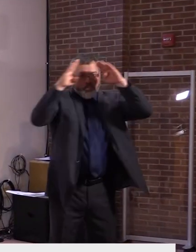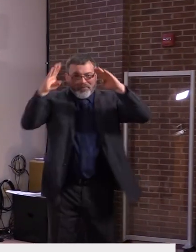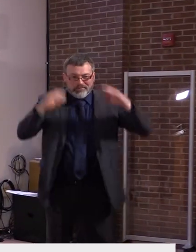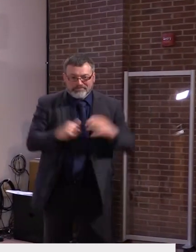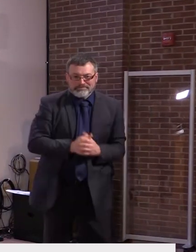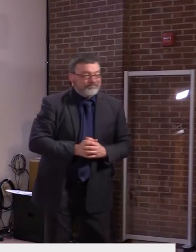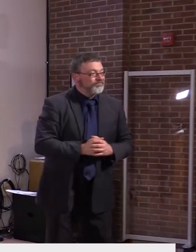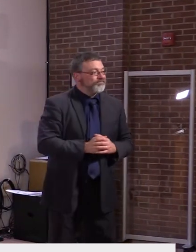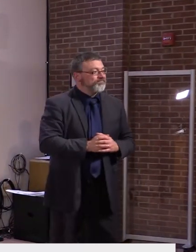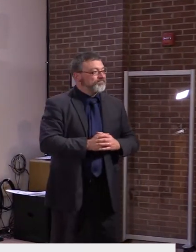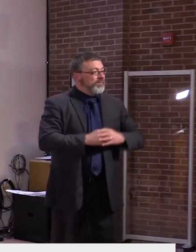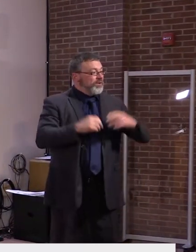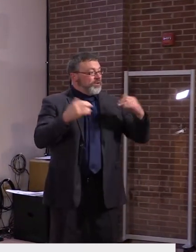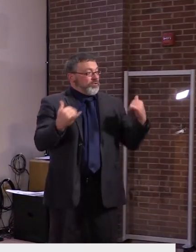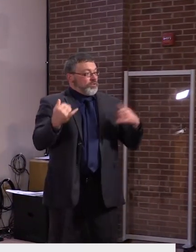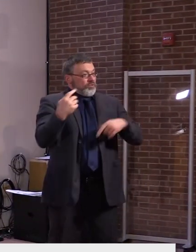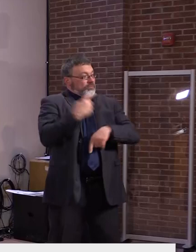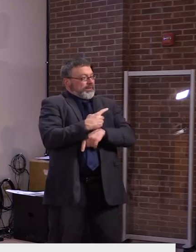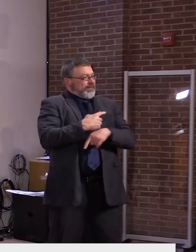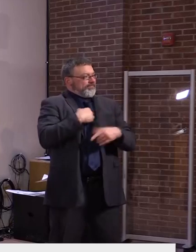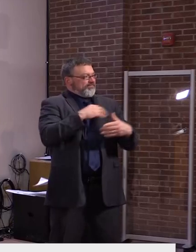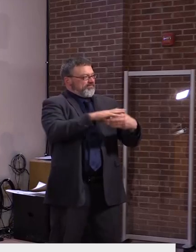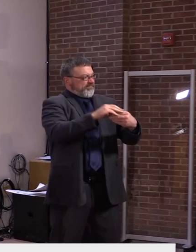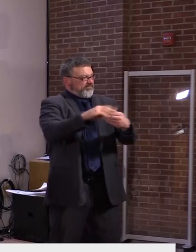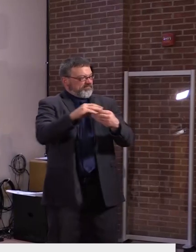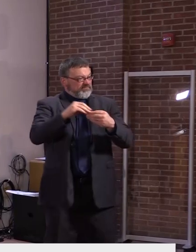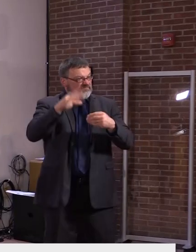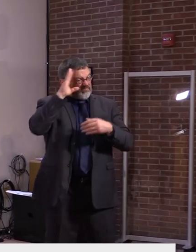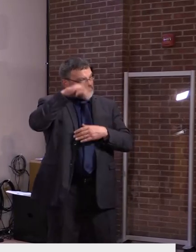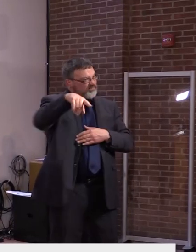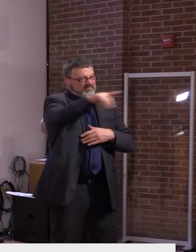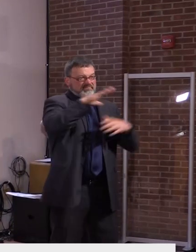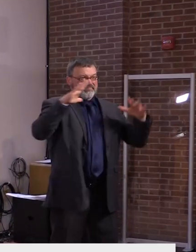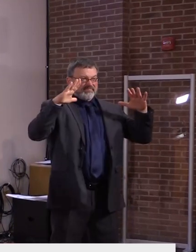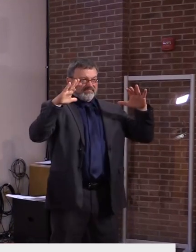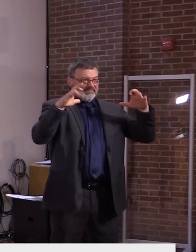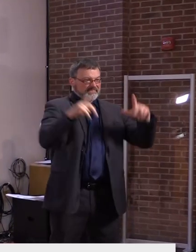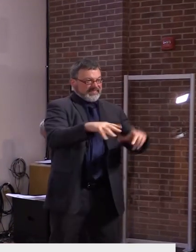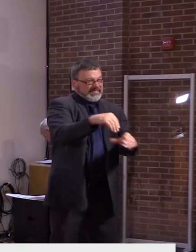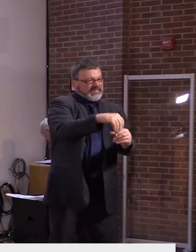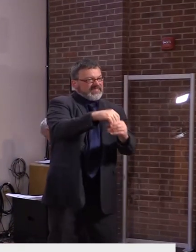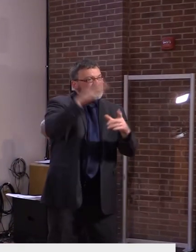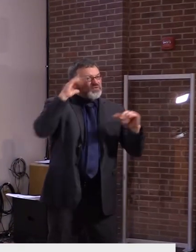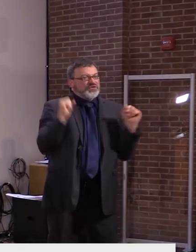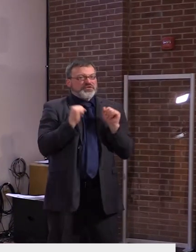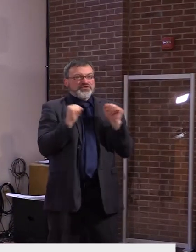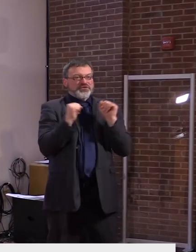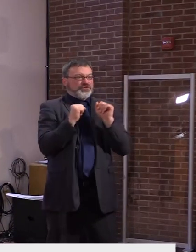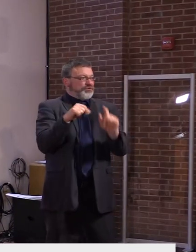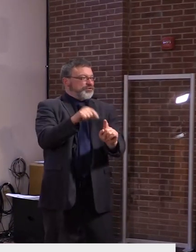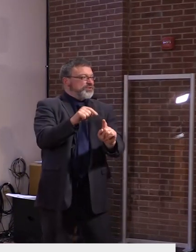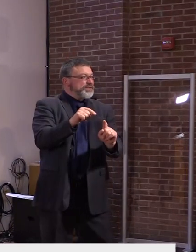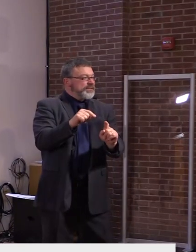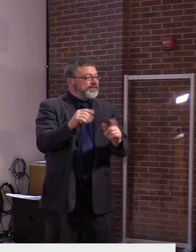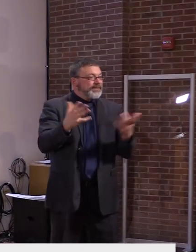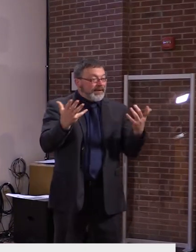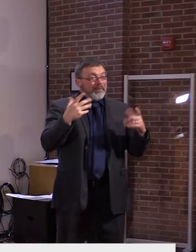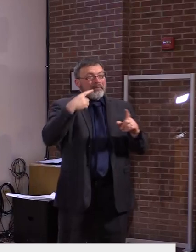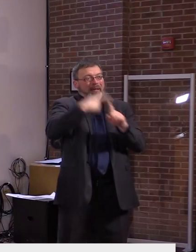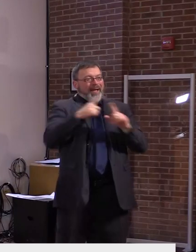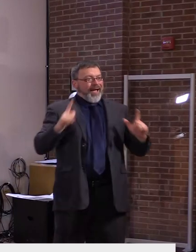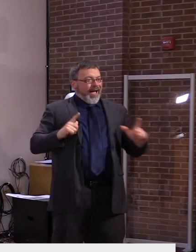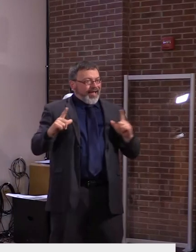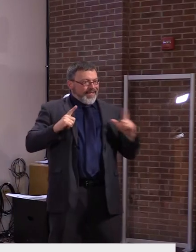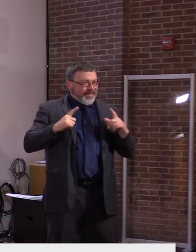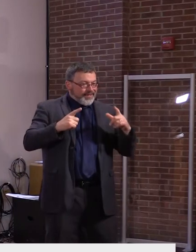So we will soon need to be indoors even more, on the cusp of the holiday season when everyone will be looking forward to gathering